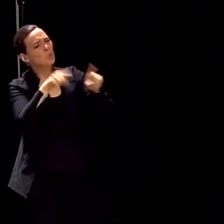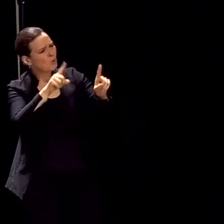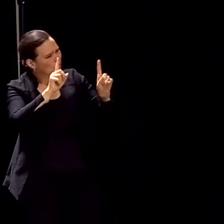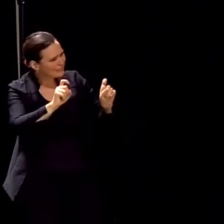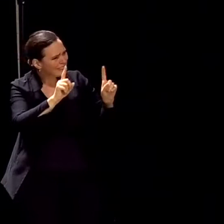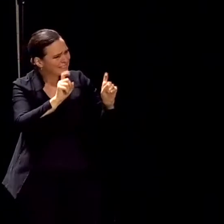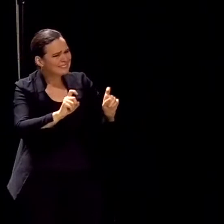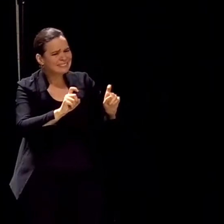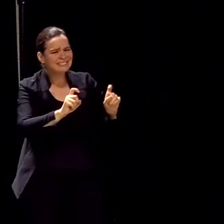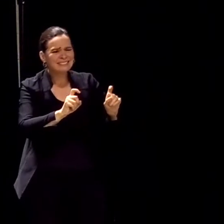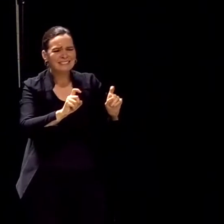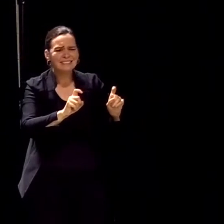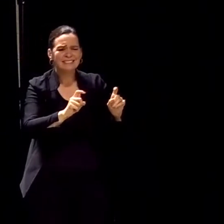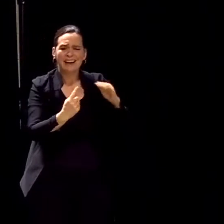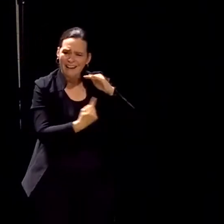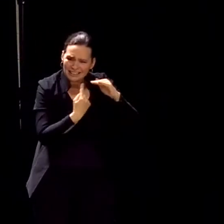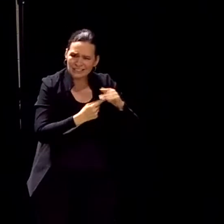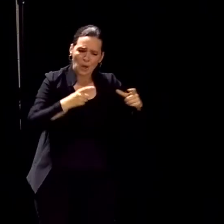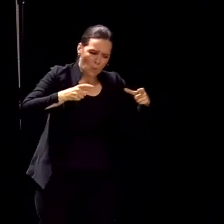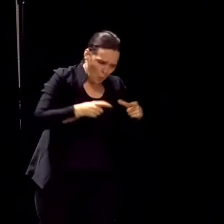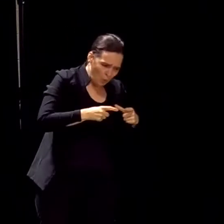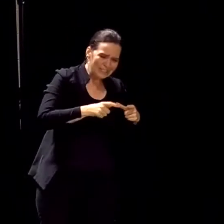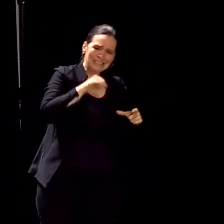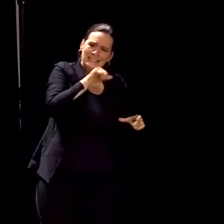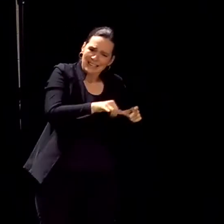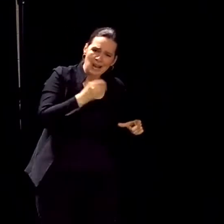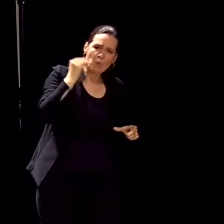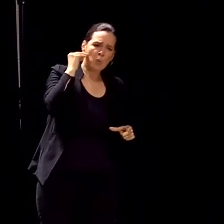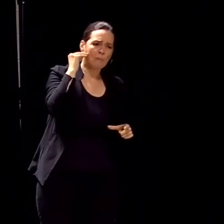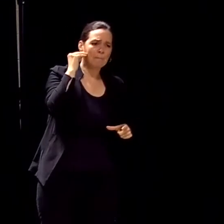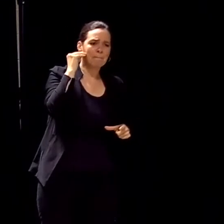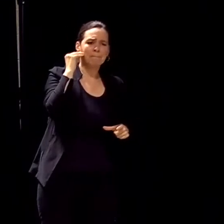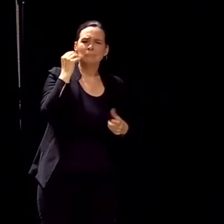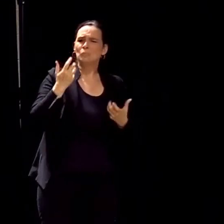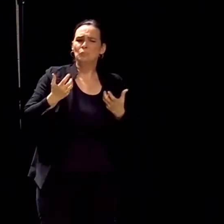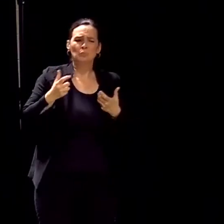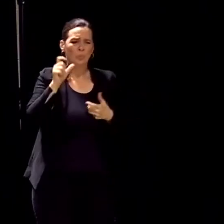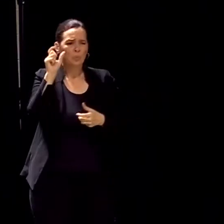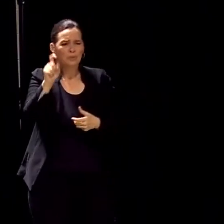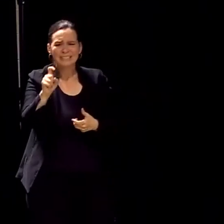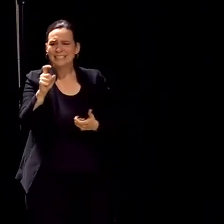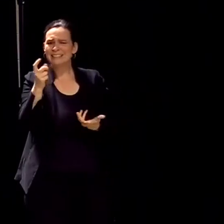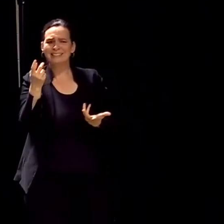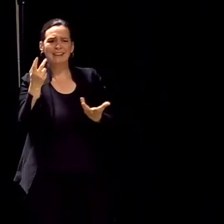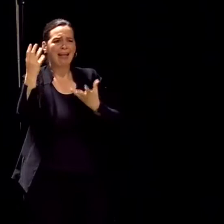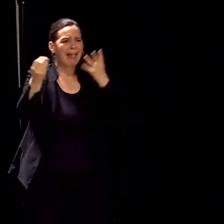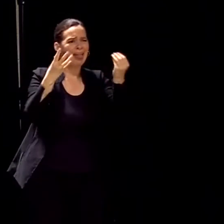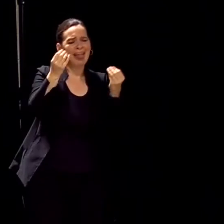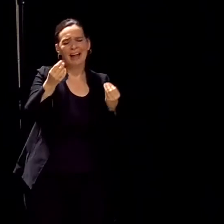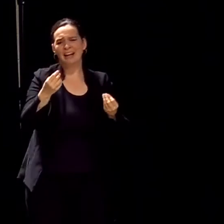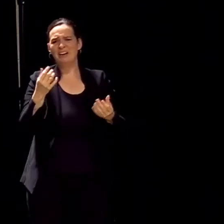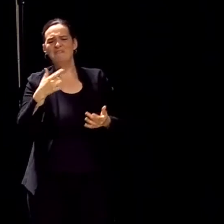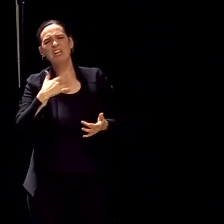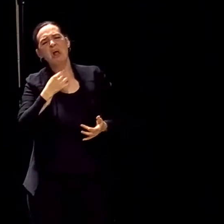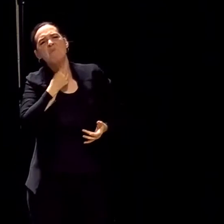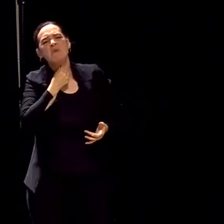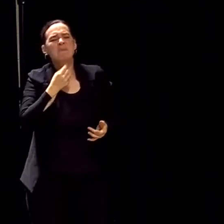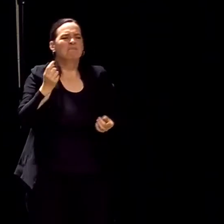need to kind of get this thing down before we get into the wintertime, where there's going to be more pressure to be indoors.